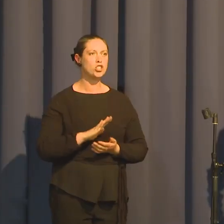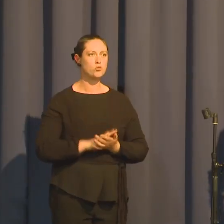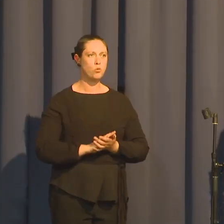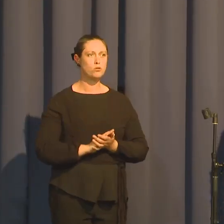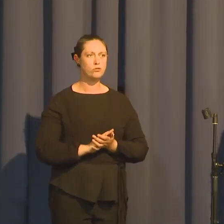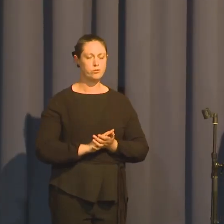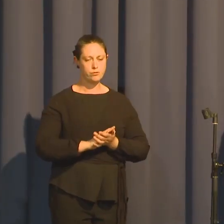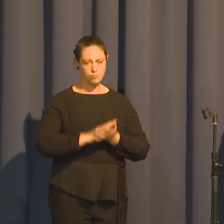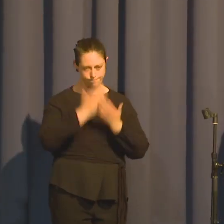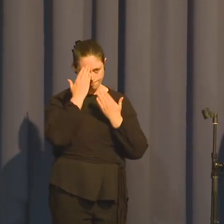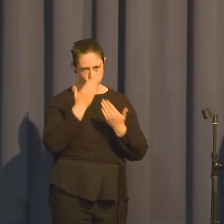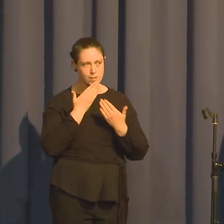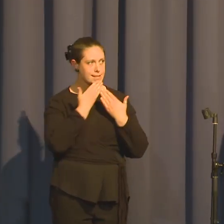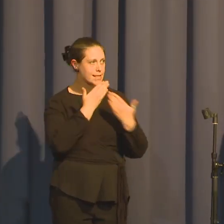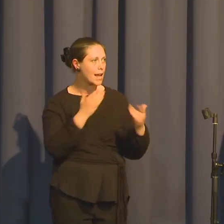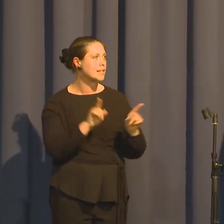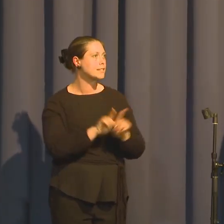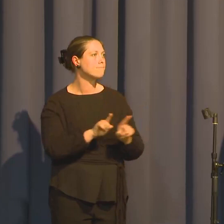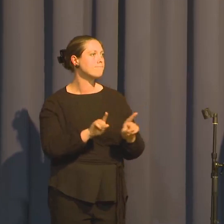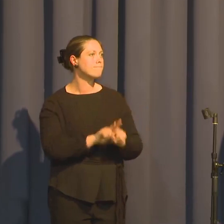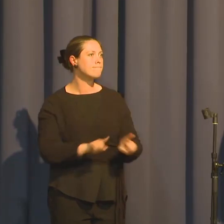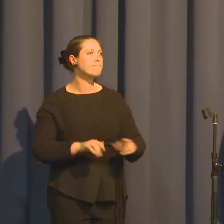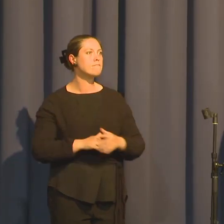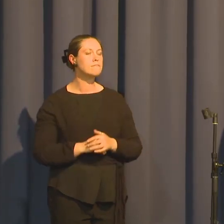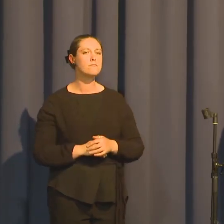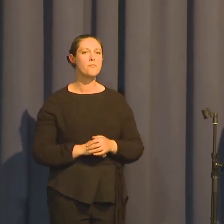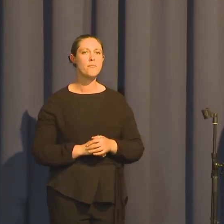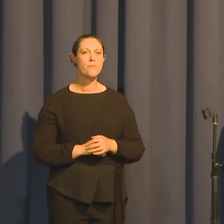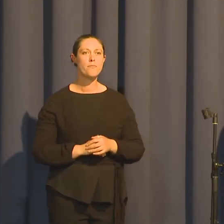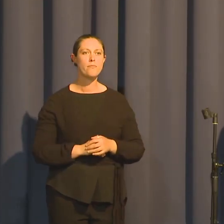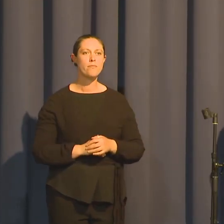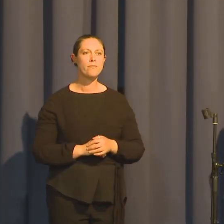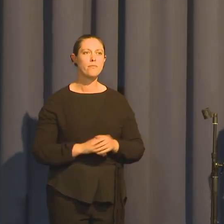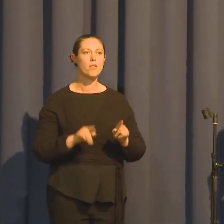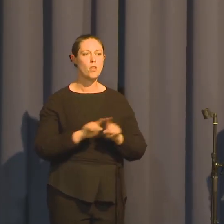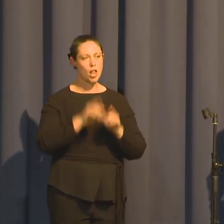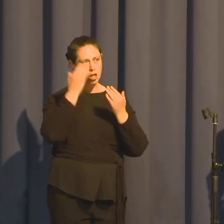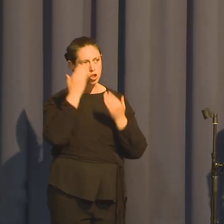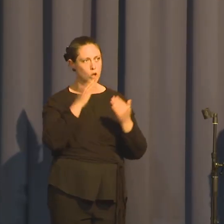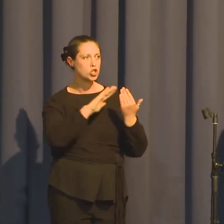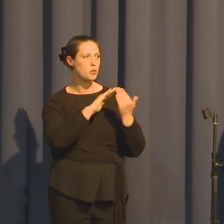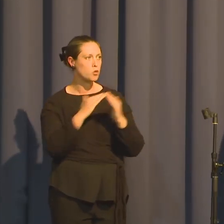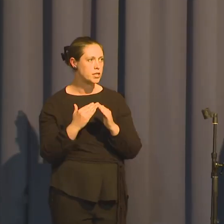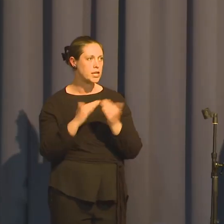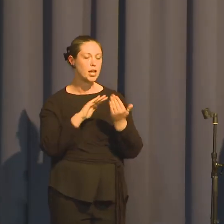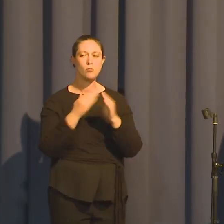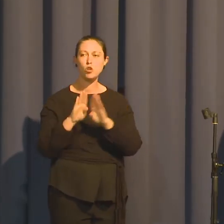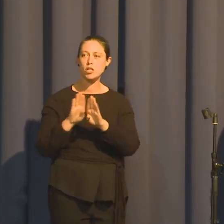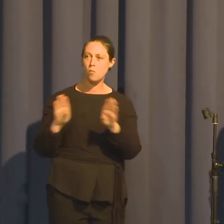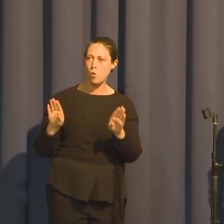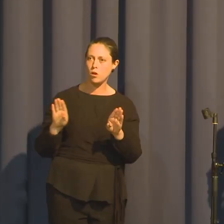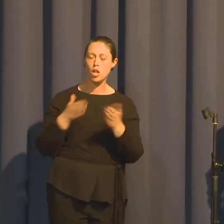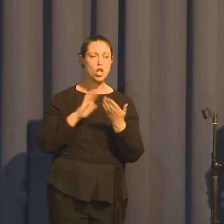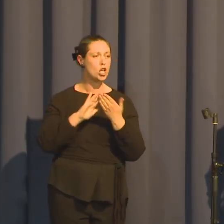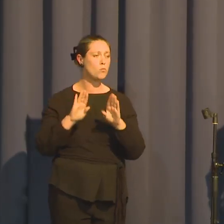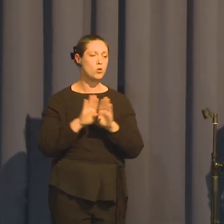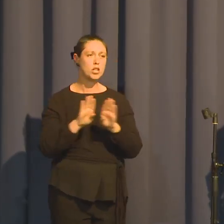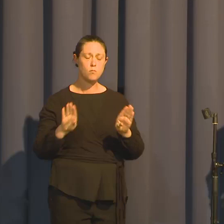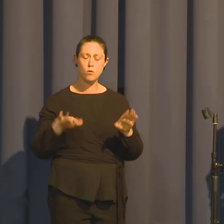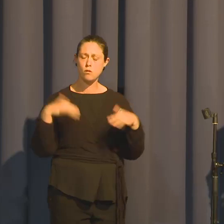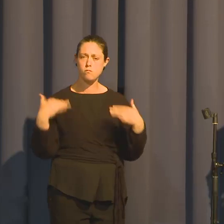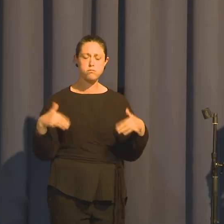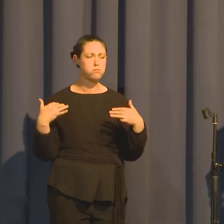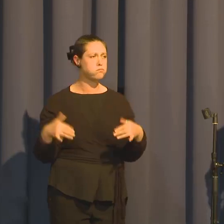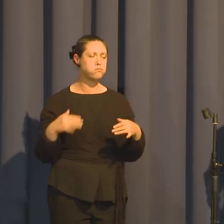been iterated so far, and I'd also like to quickly acknowledge the community and the community board. So the community board have been